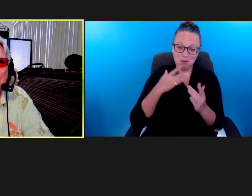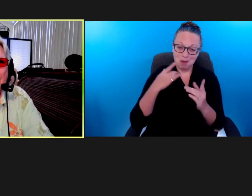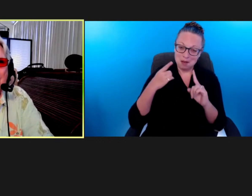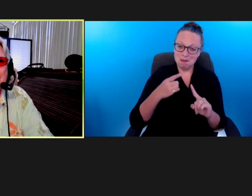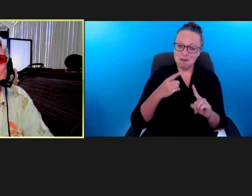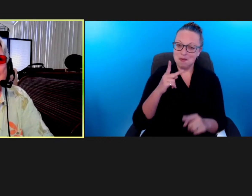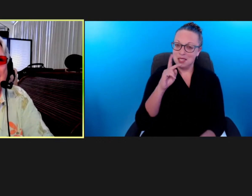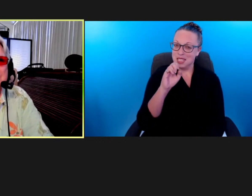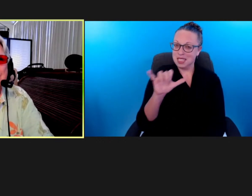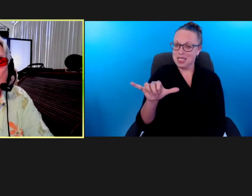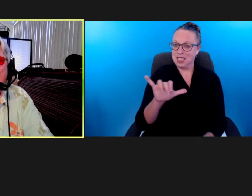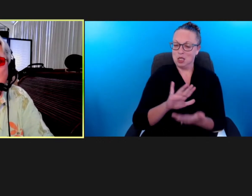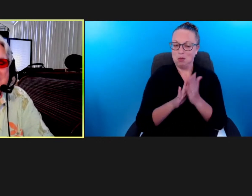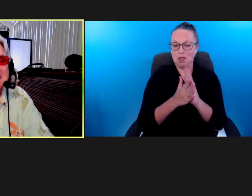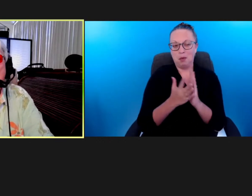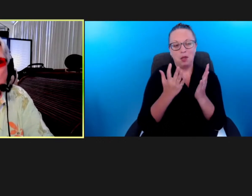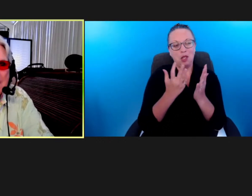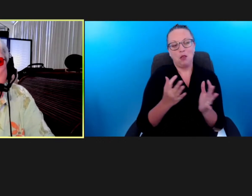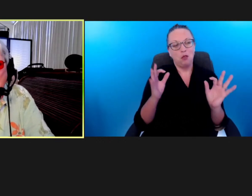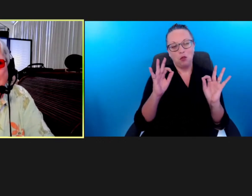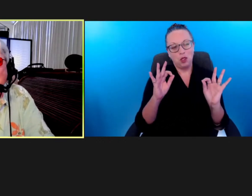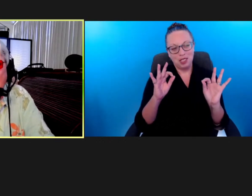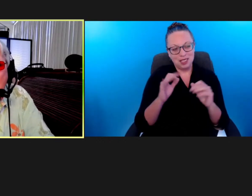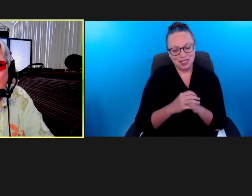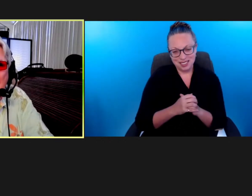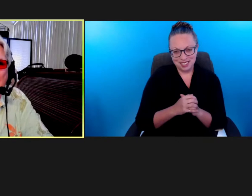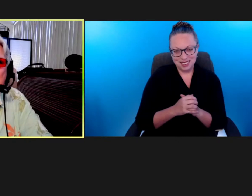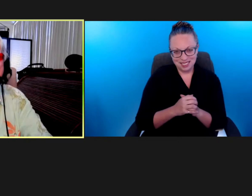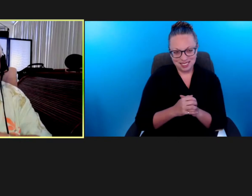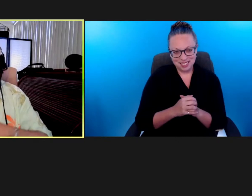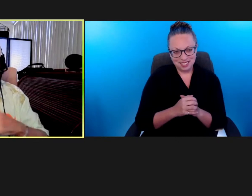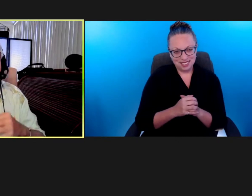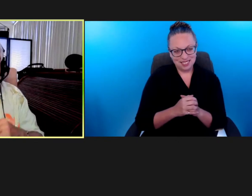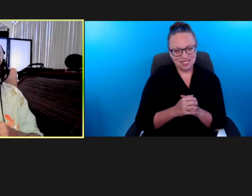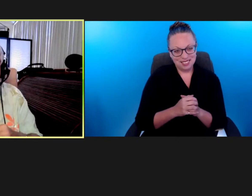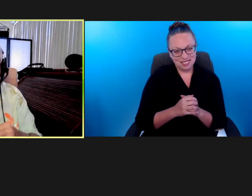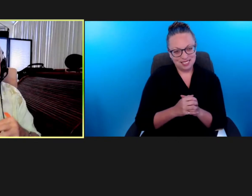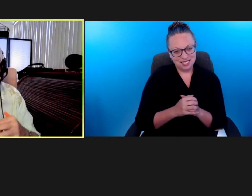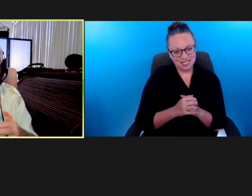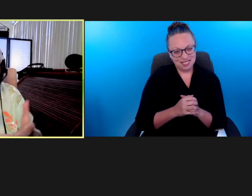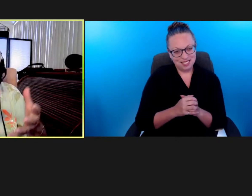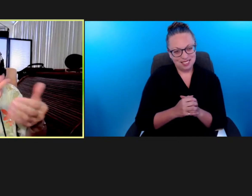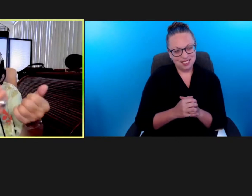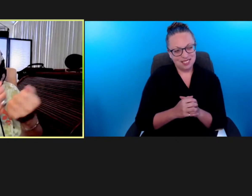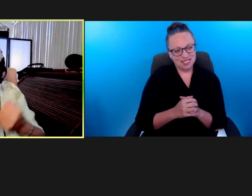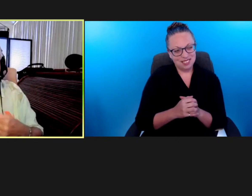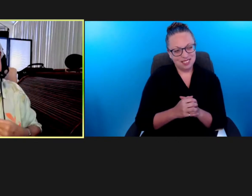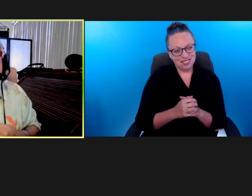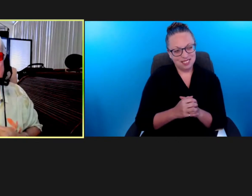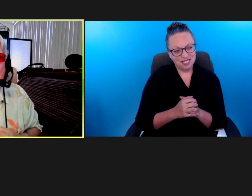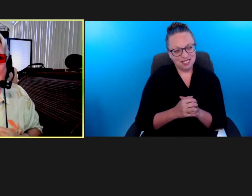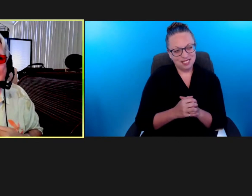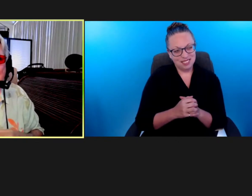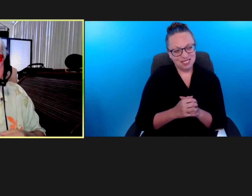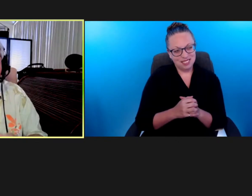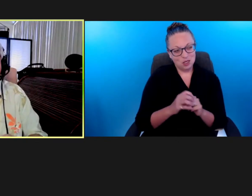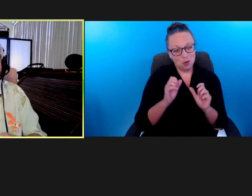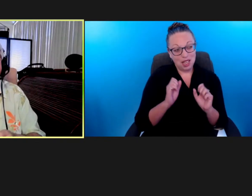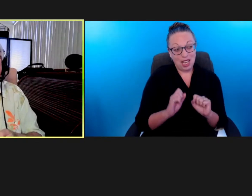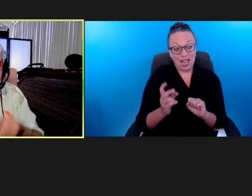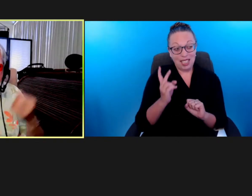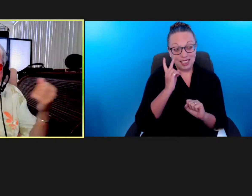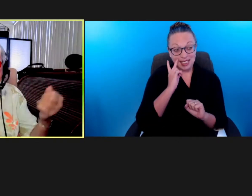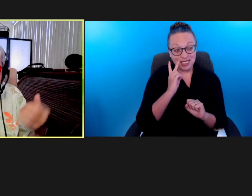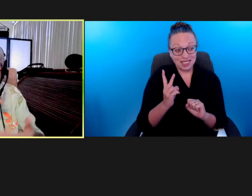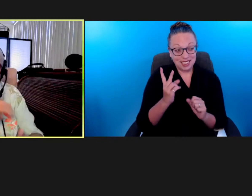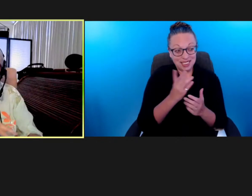It lets me roll, slip, ripple, and Glide glide. by AT. Voice the feelings that I'm holding inside. AT becomes communication. Well, it's my